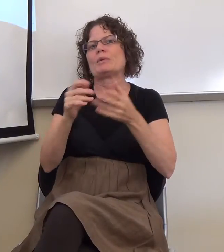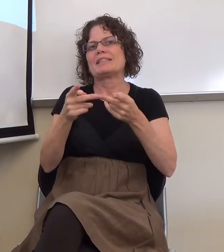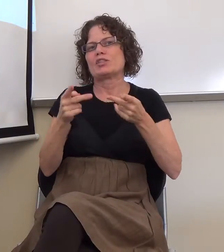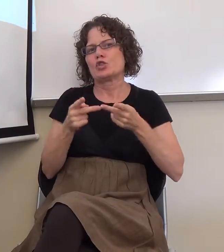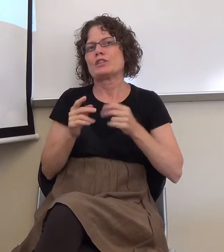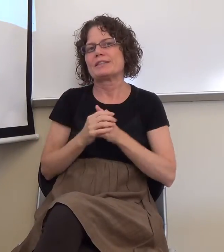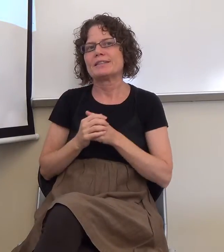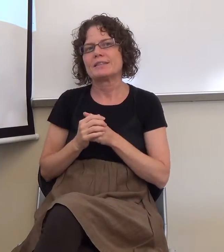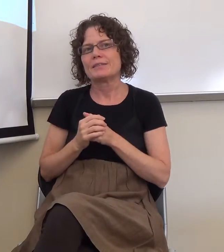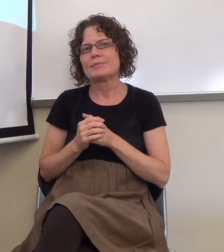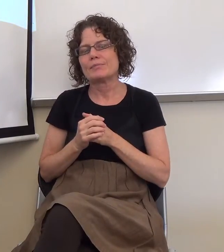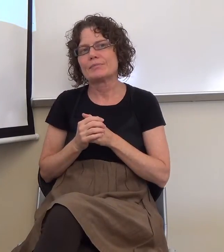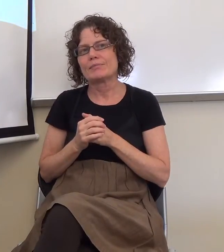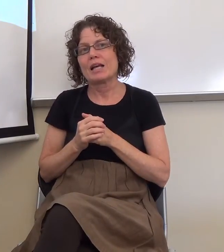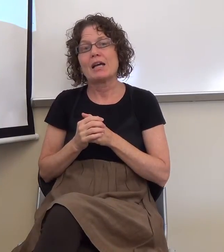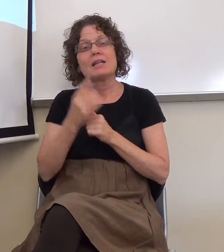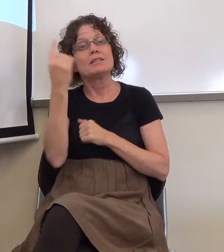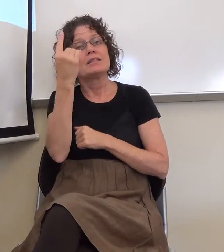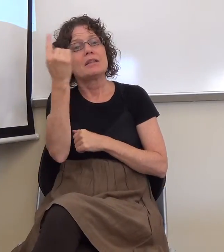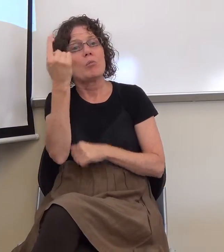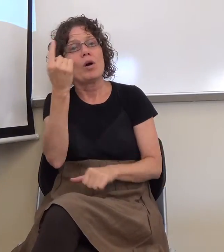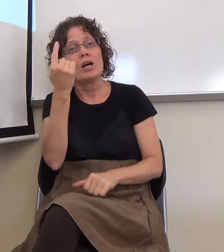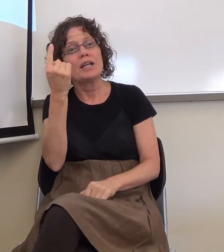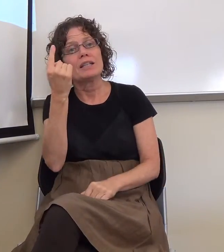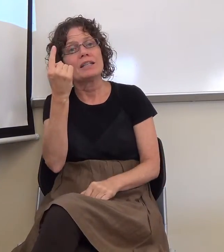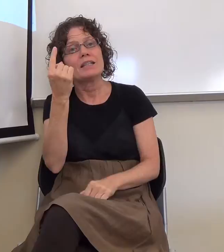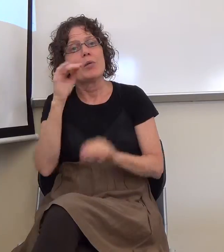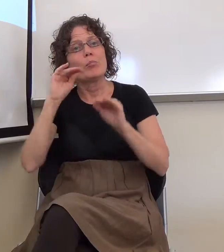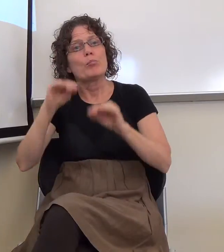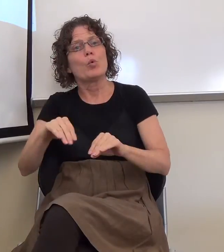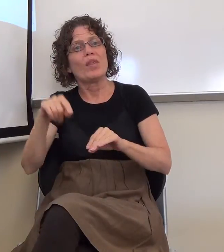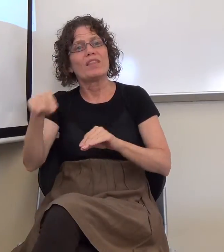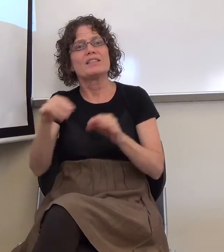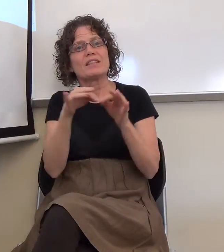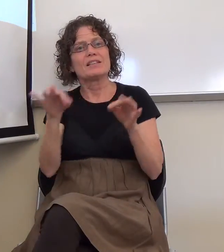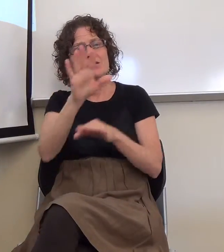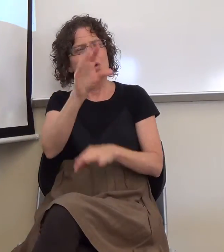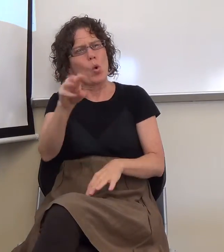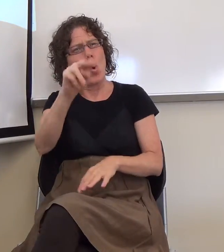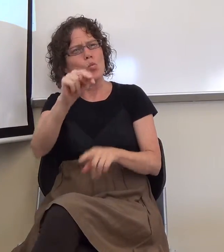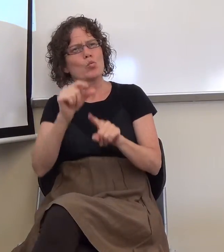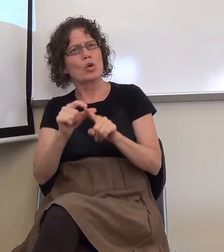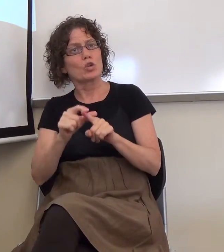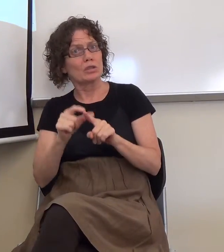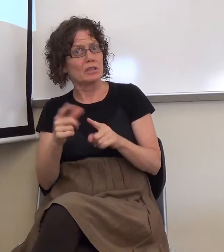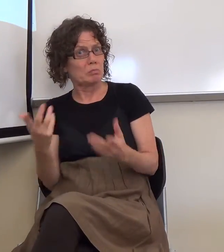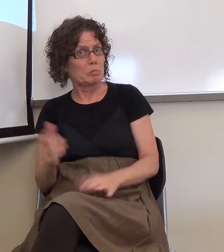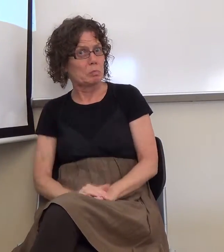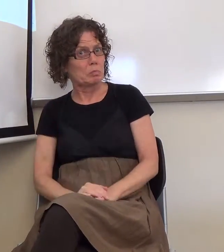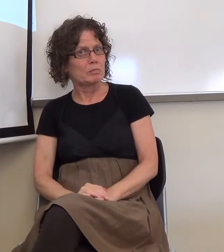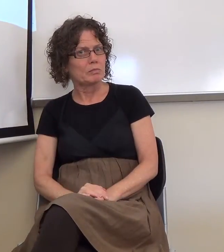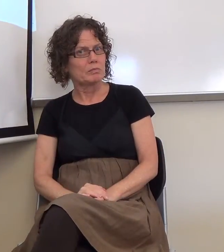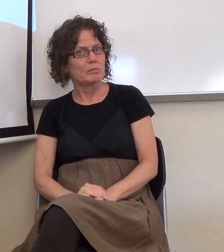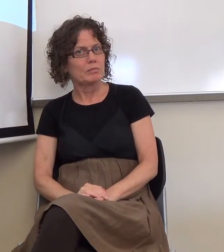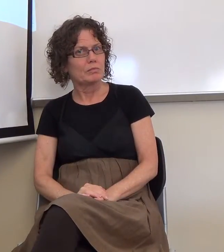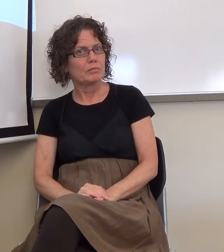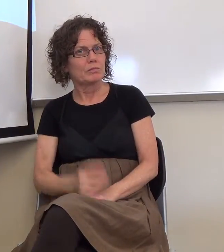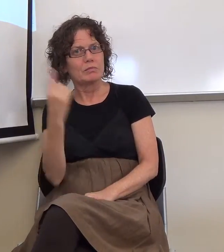Okay, can somebody put this sentence into their own words? Can somebody tell me what this